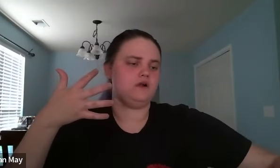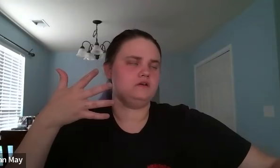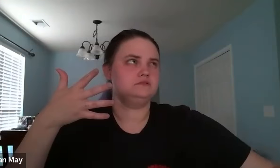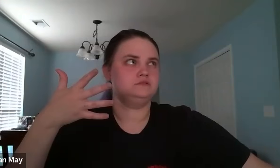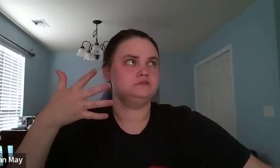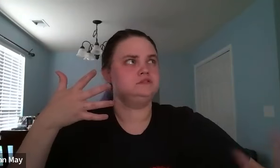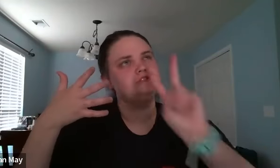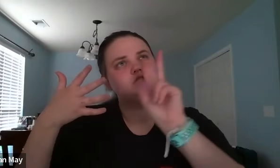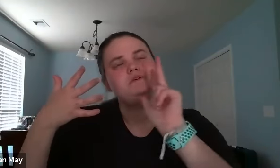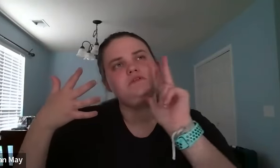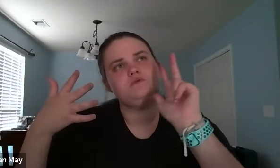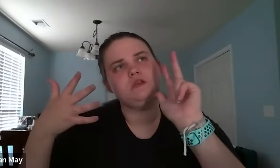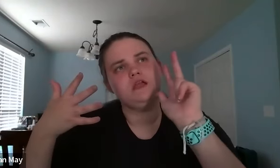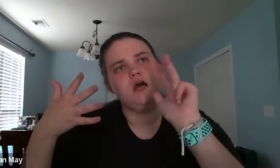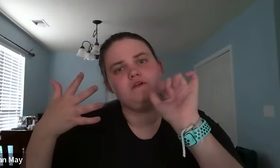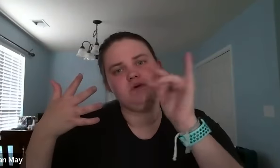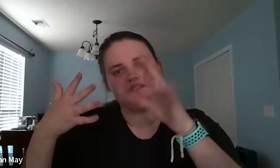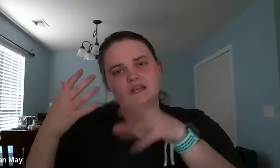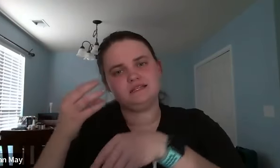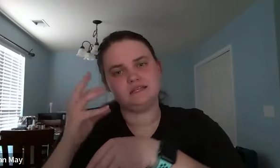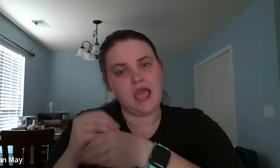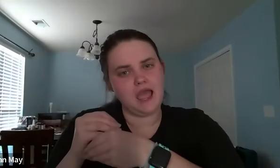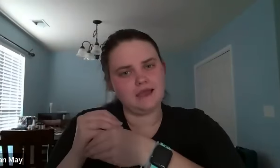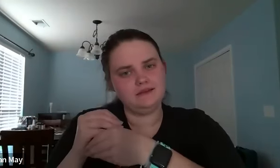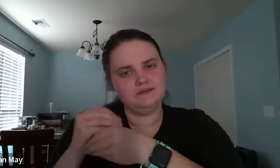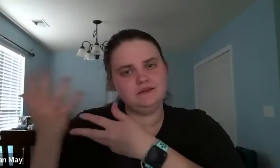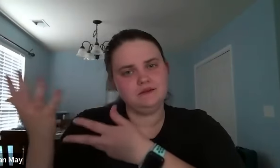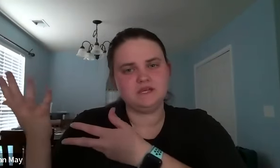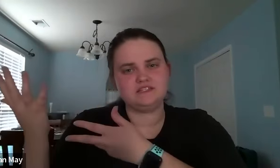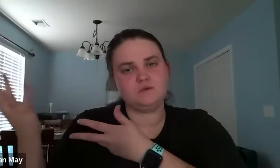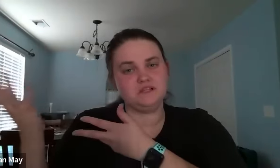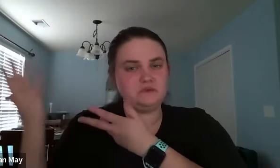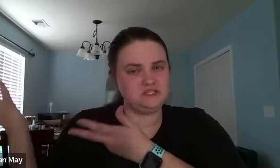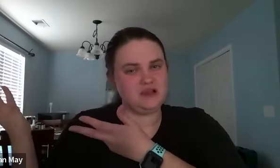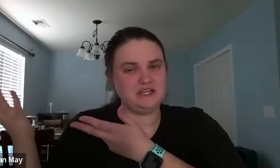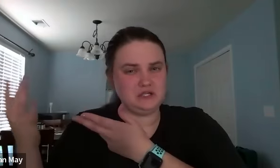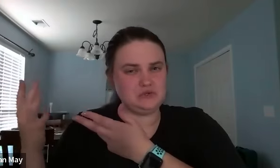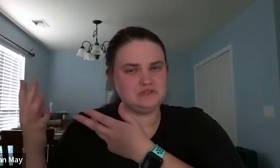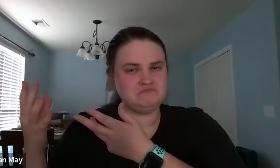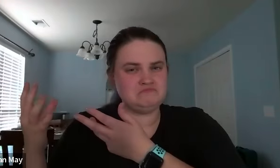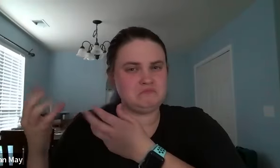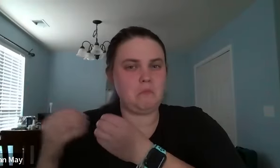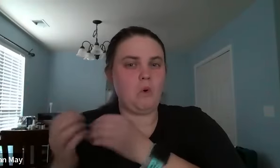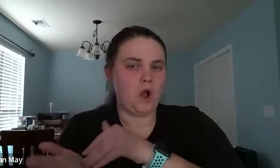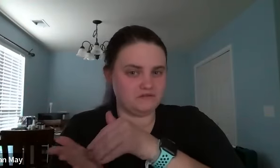are 2 or 3 other ones that I tend to add because they're ones that we do kind of use more